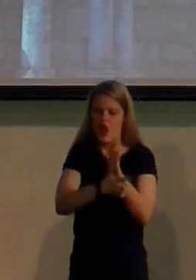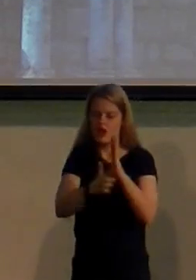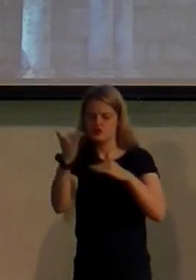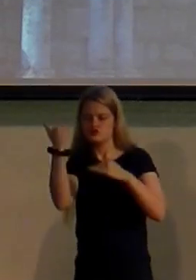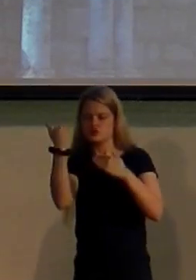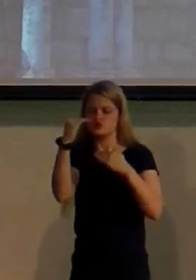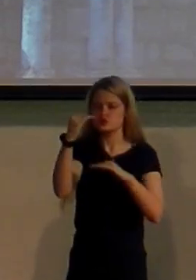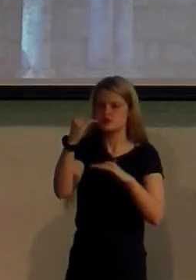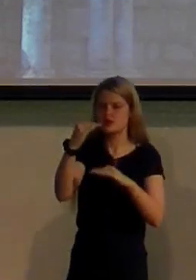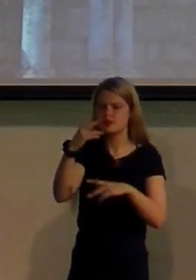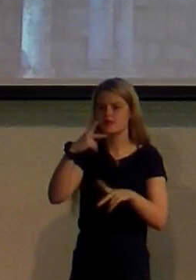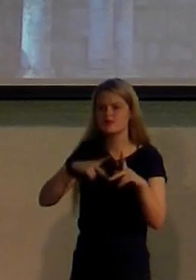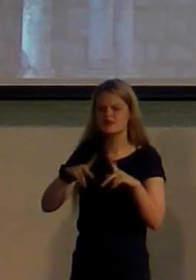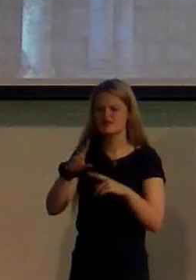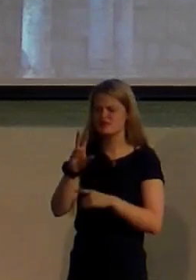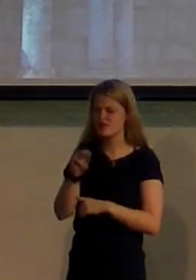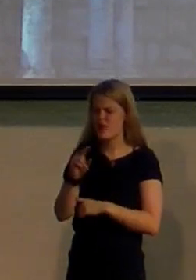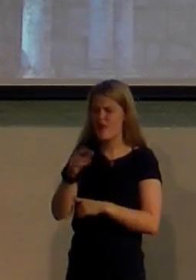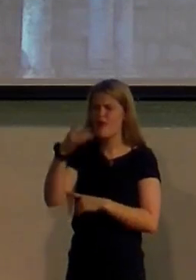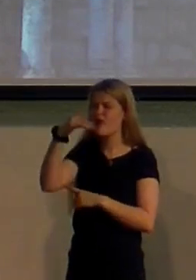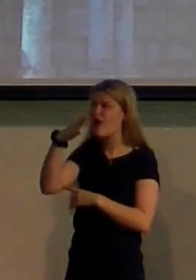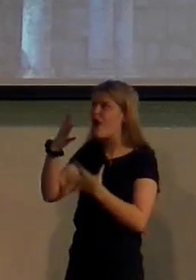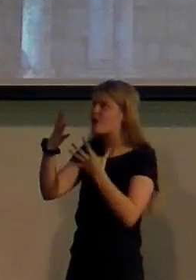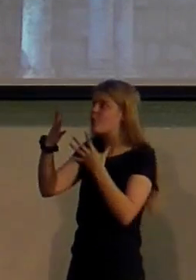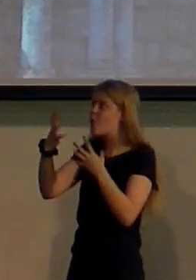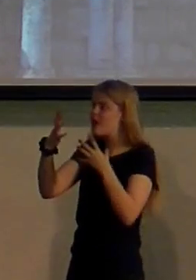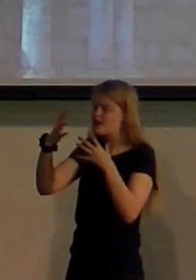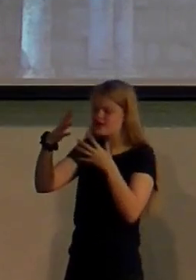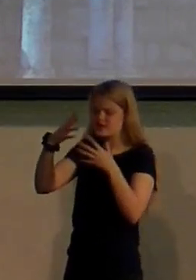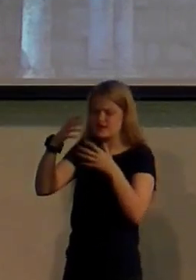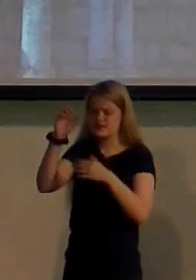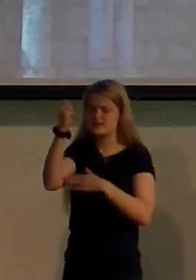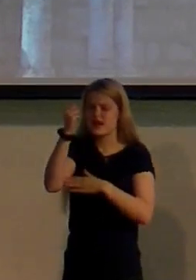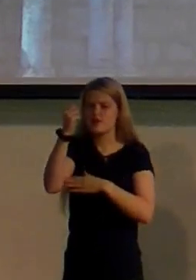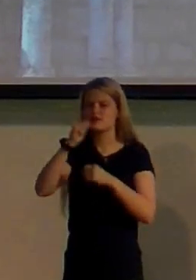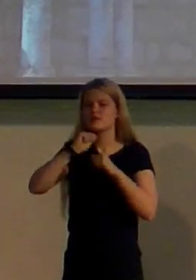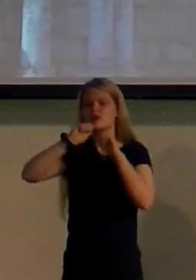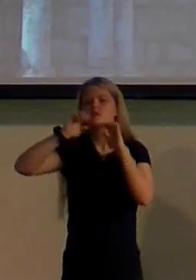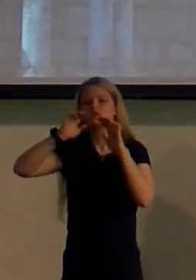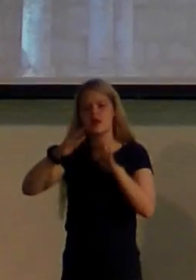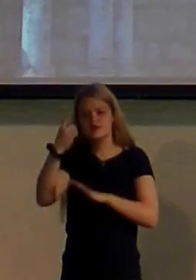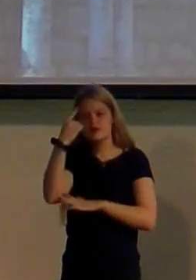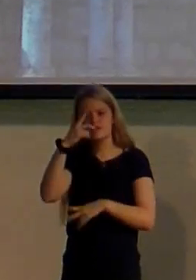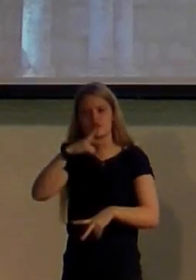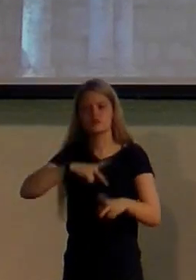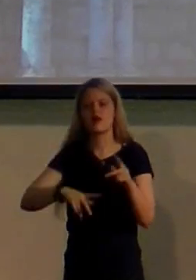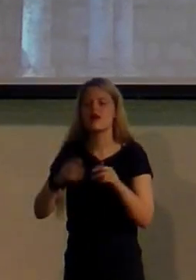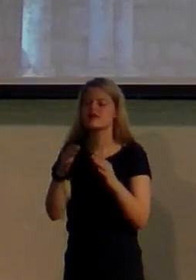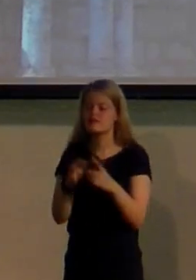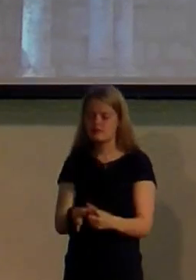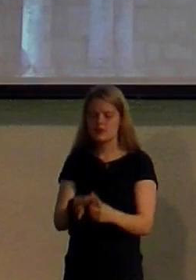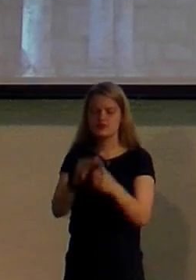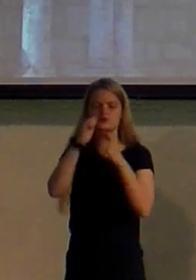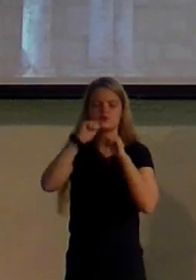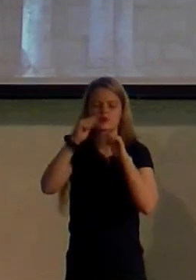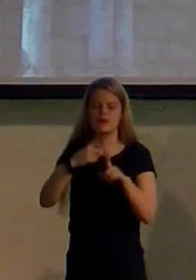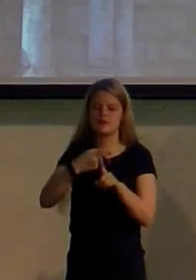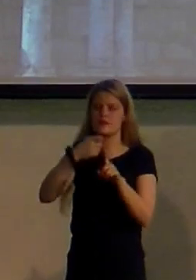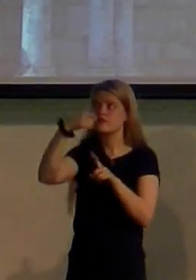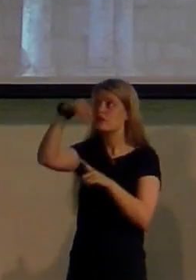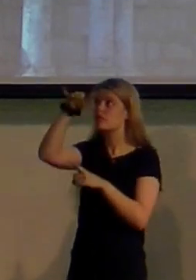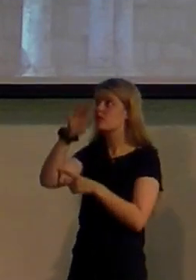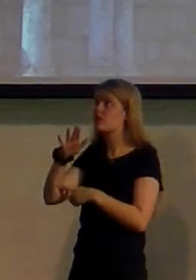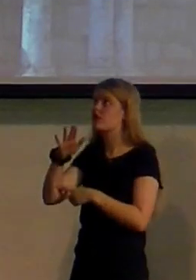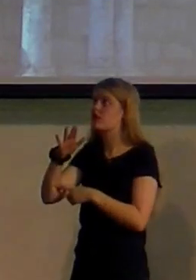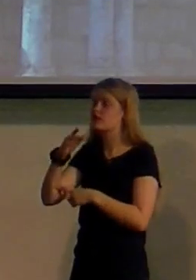people? No. God meant for the Sabbath to be a blessing for his people, a special blessing from God. They